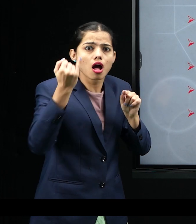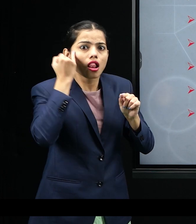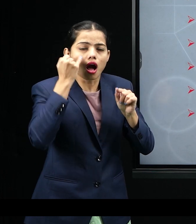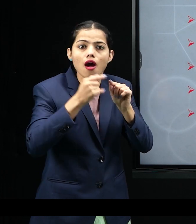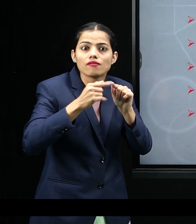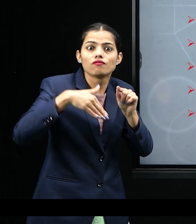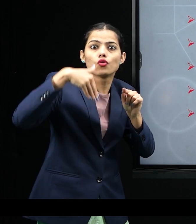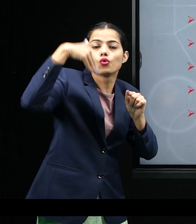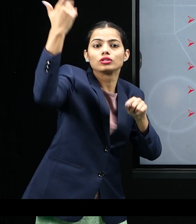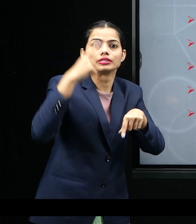further.